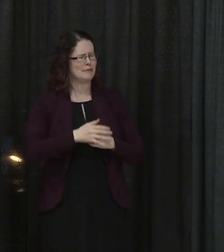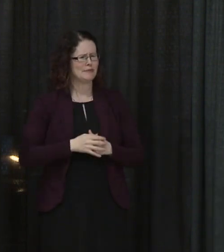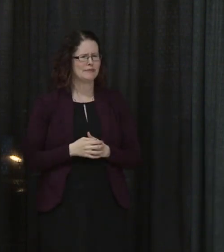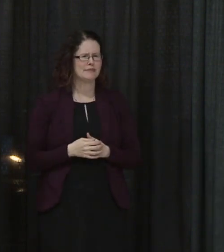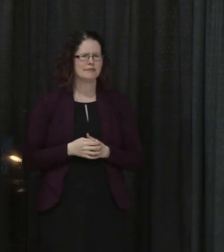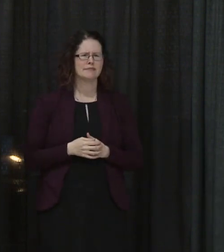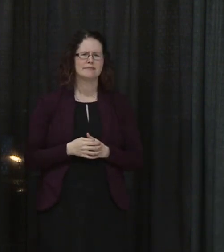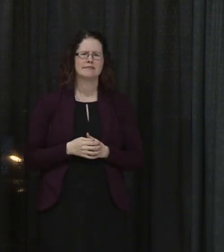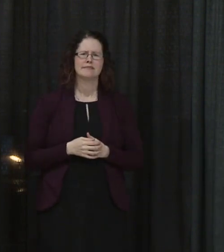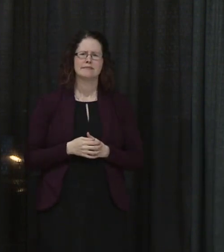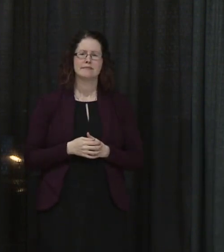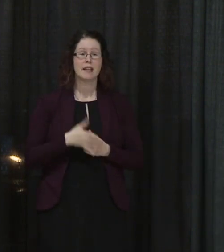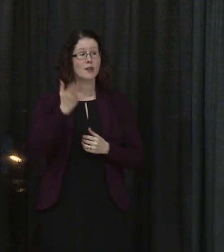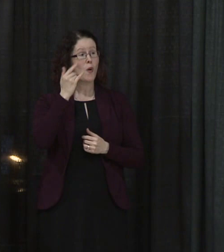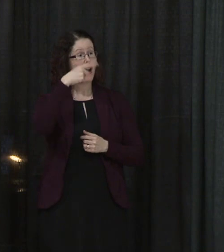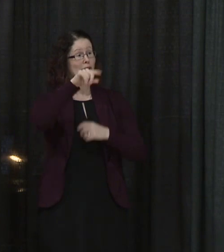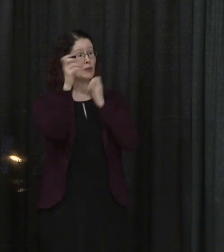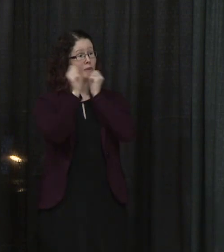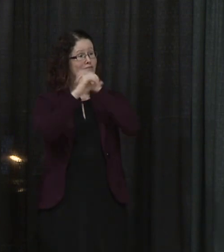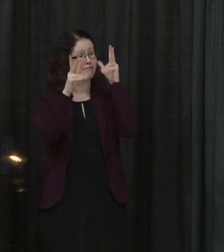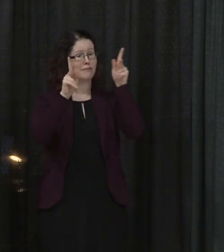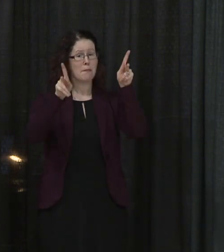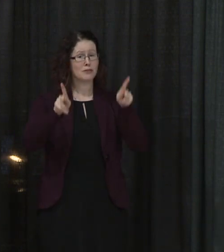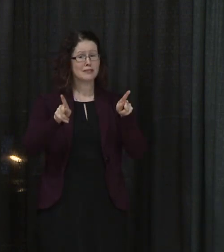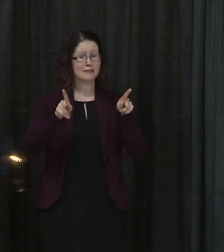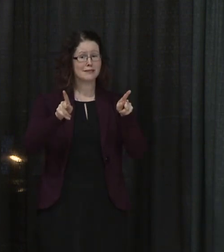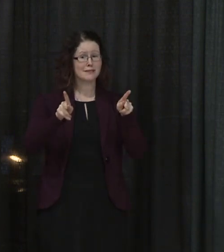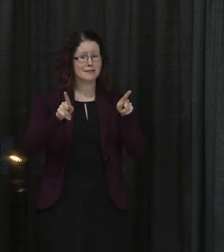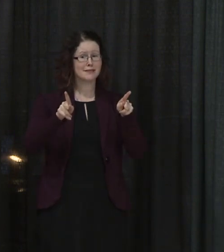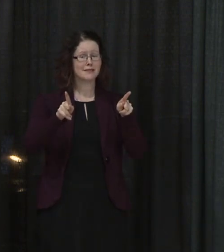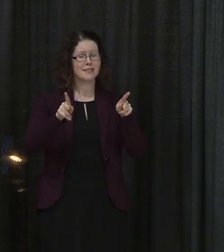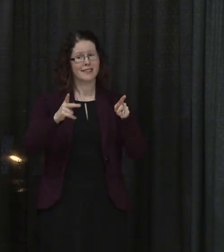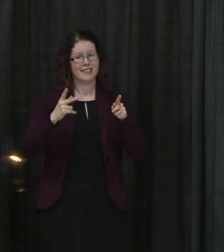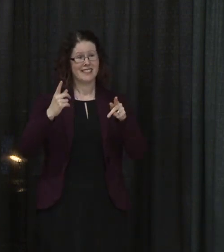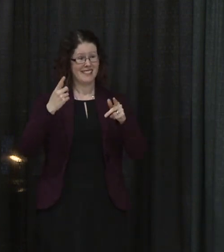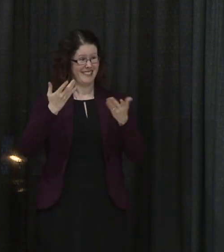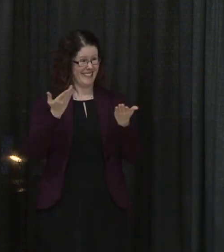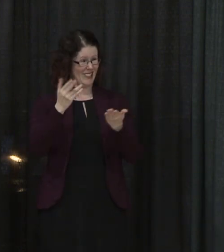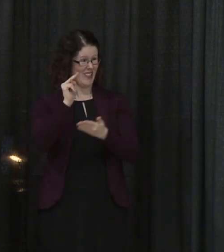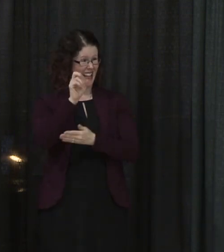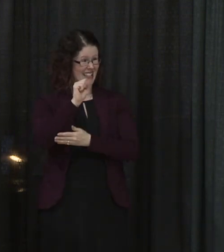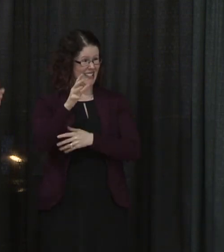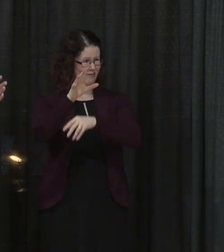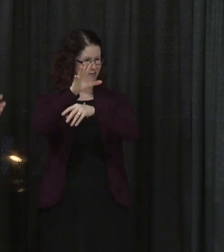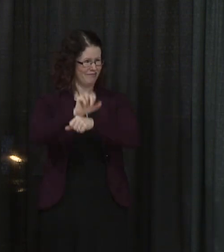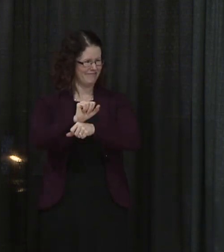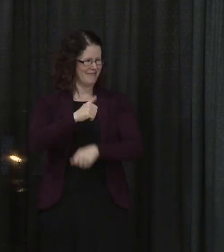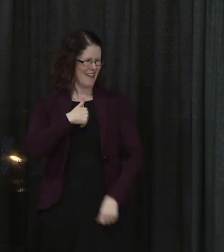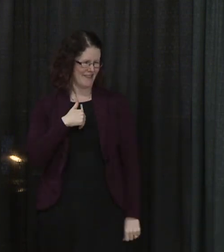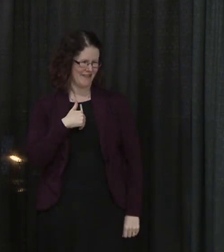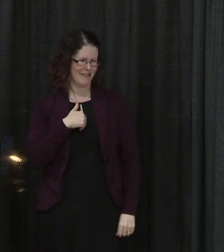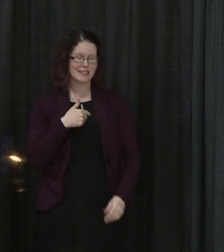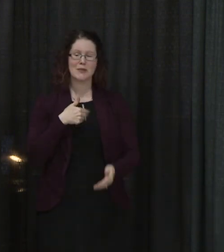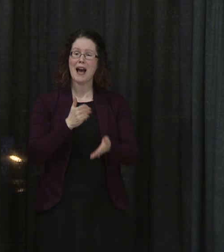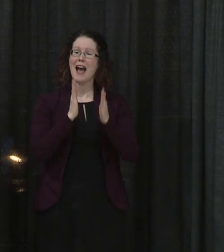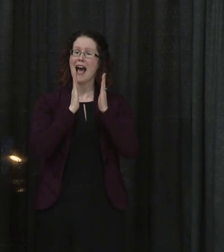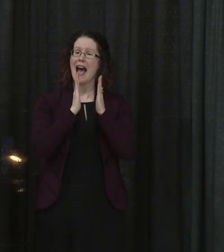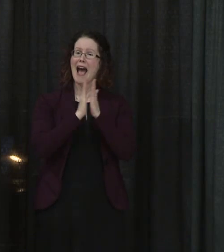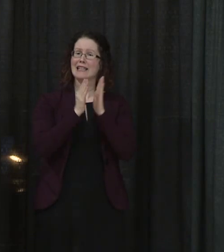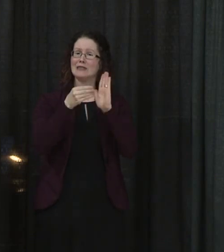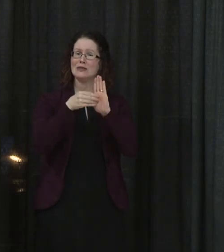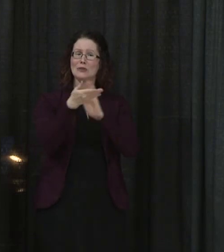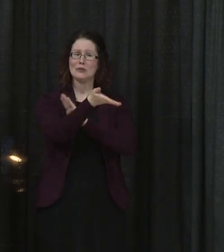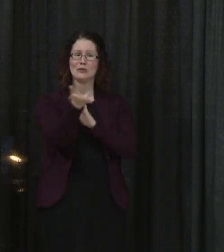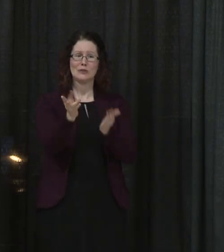that person or persons because we have a tradition here at NSCC, a tradition where I ask the graduating class to stand up as your